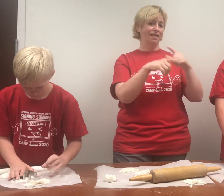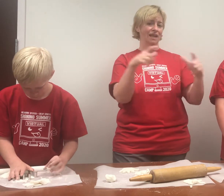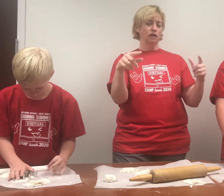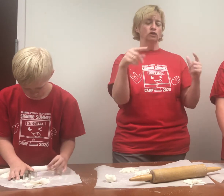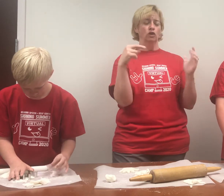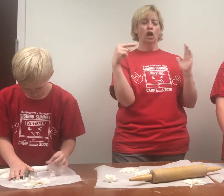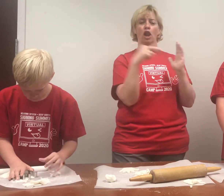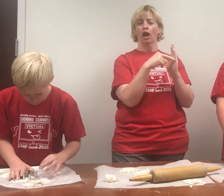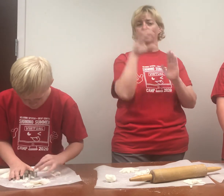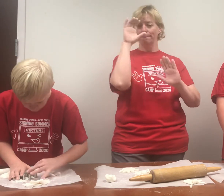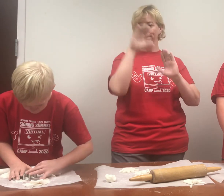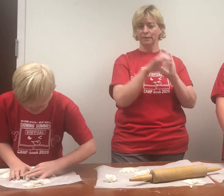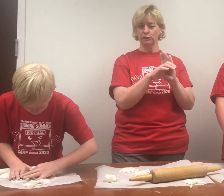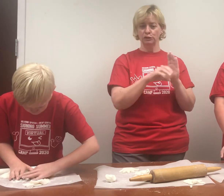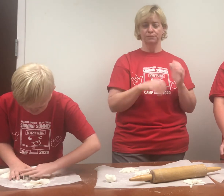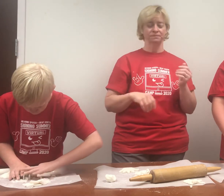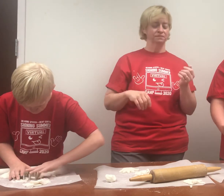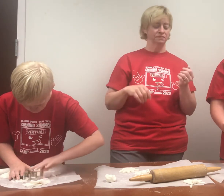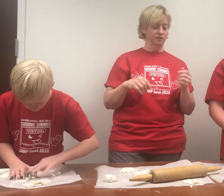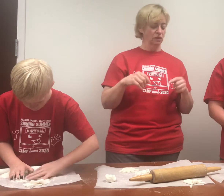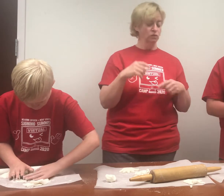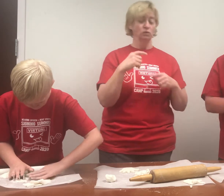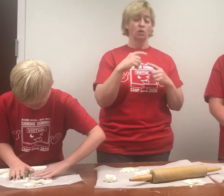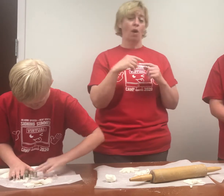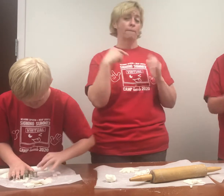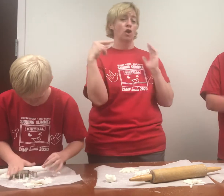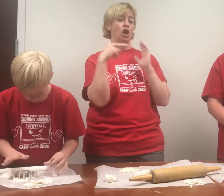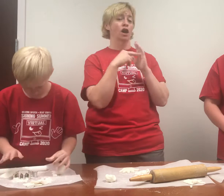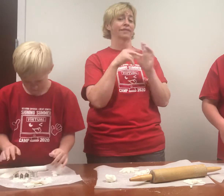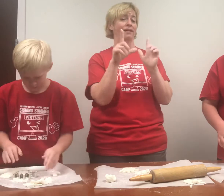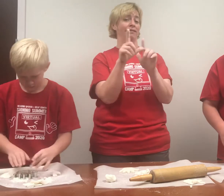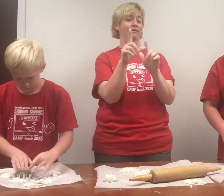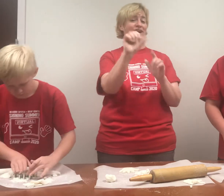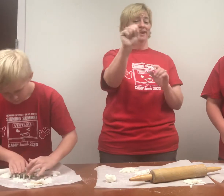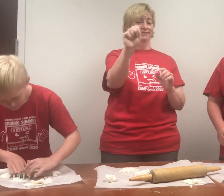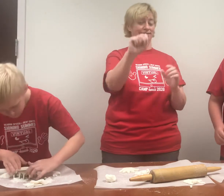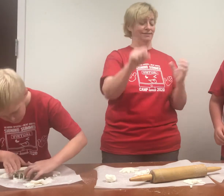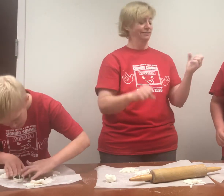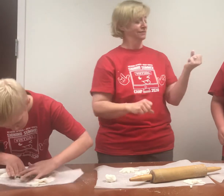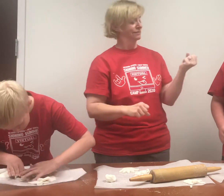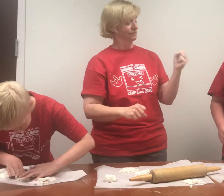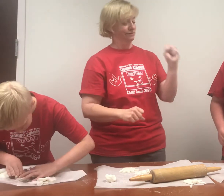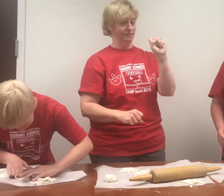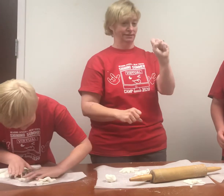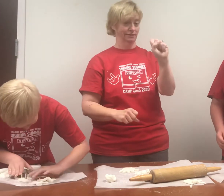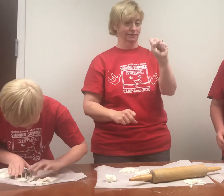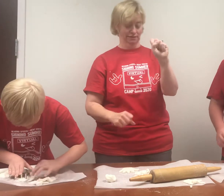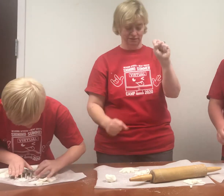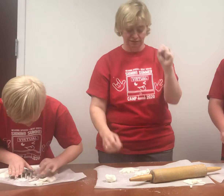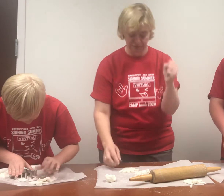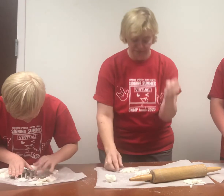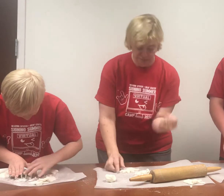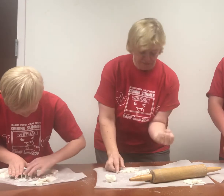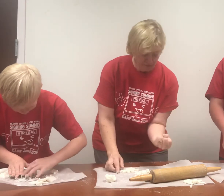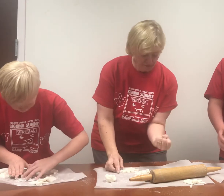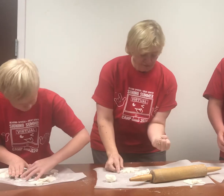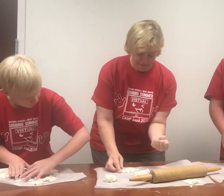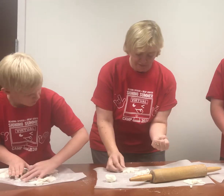don't know sign language, go ahead and look at the pictures. So I'm going to go ahead and look at the letter S. So the letter S